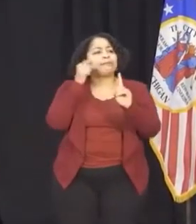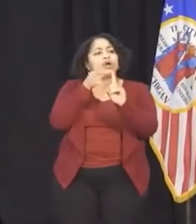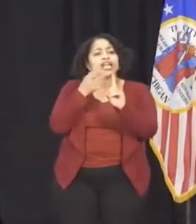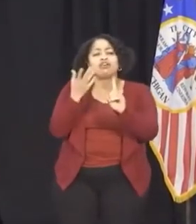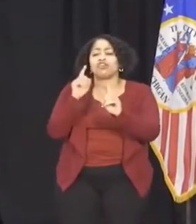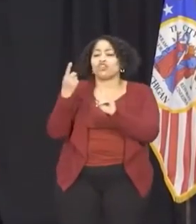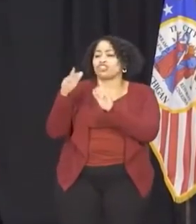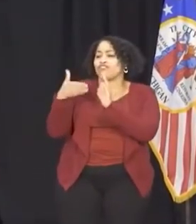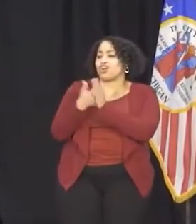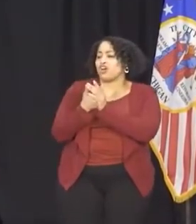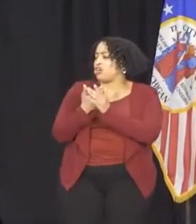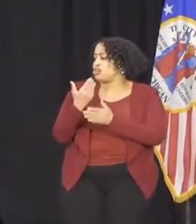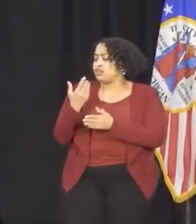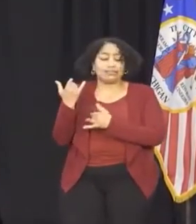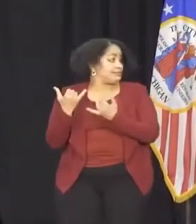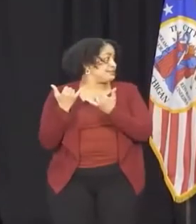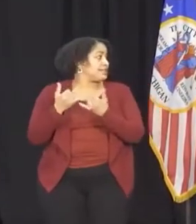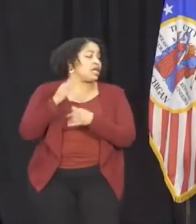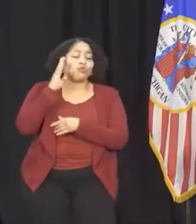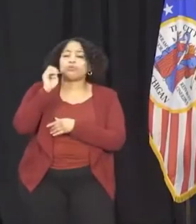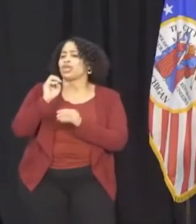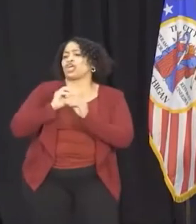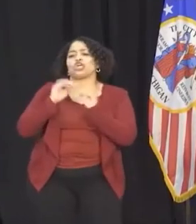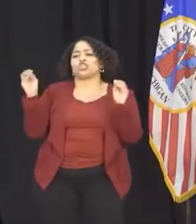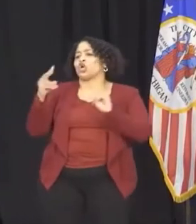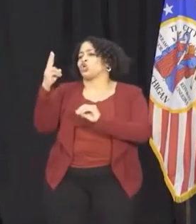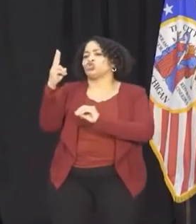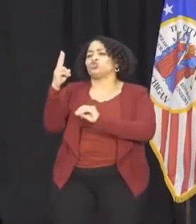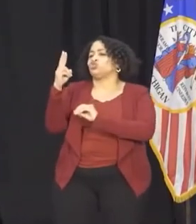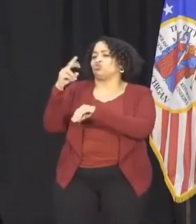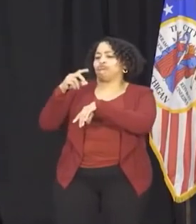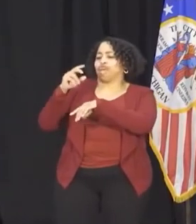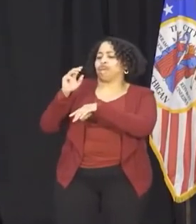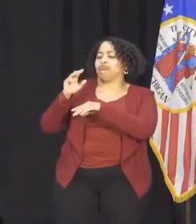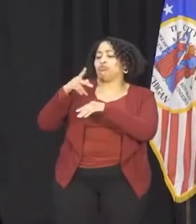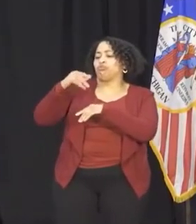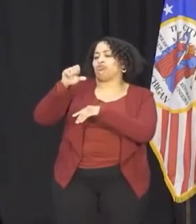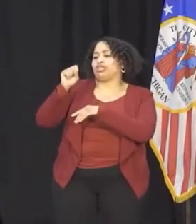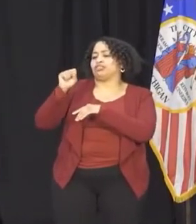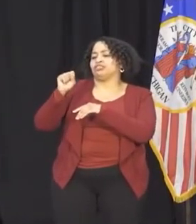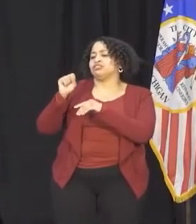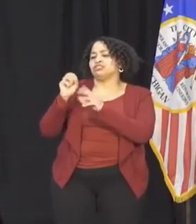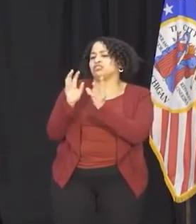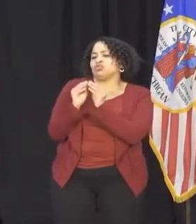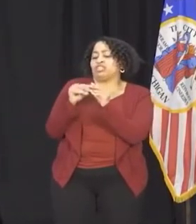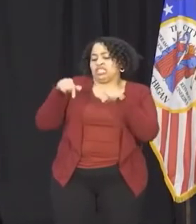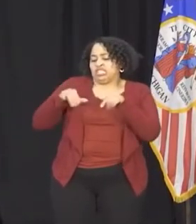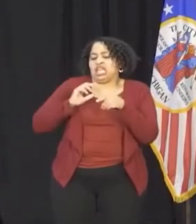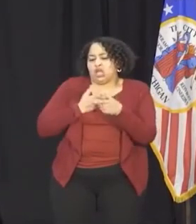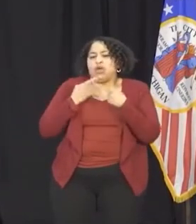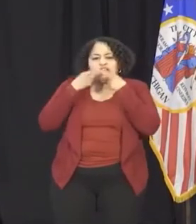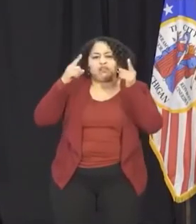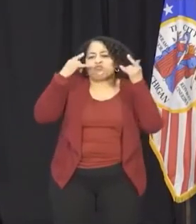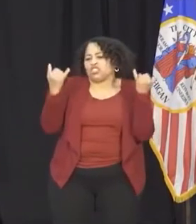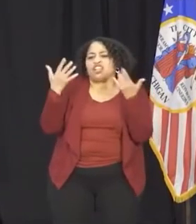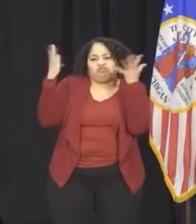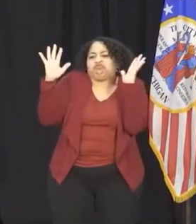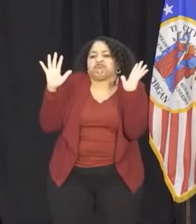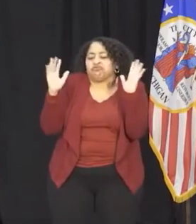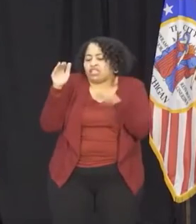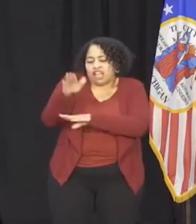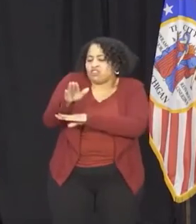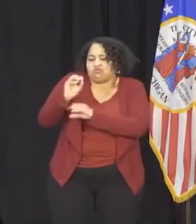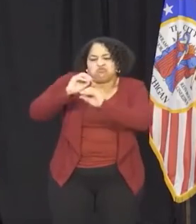is, first of all, today there will be no 2 p.m. press briefing on COVID. This is our announcement for